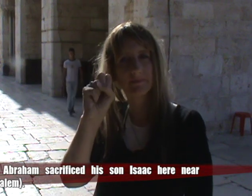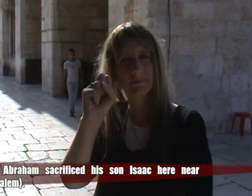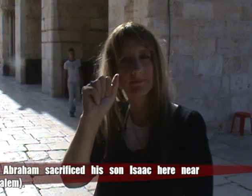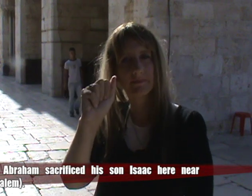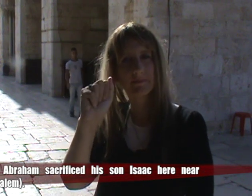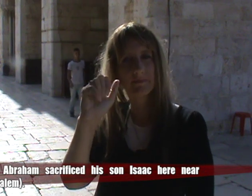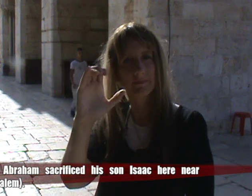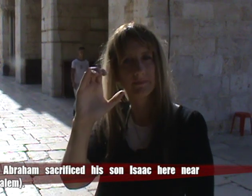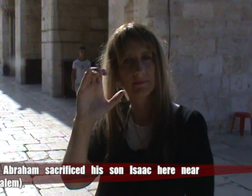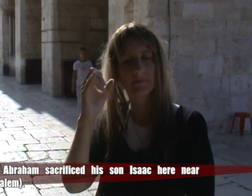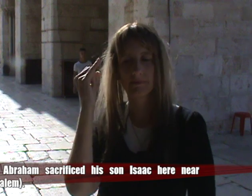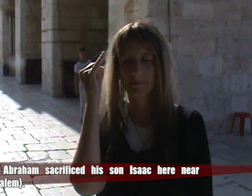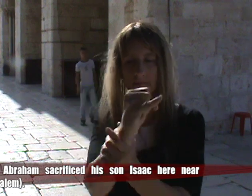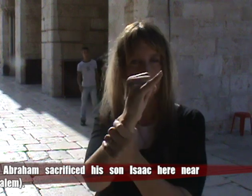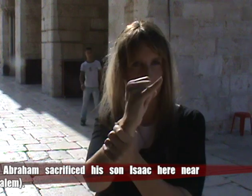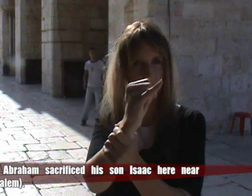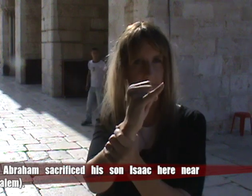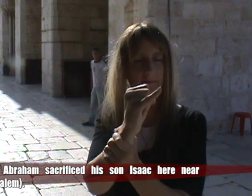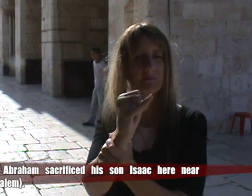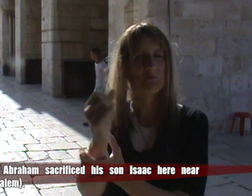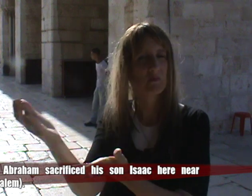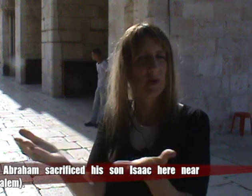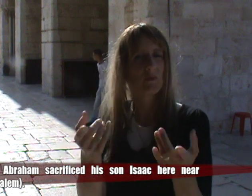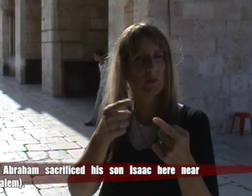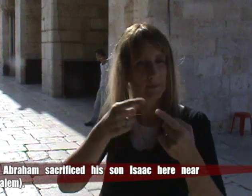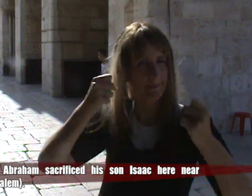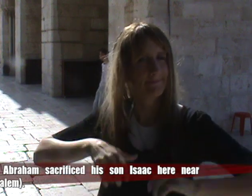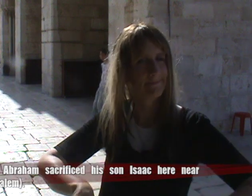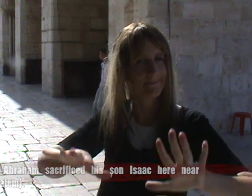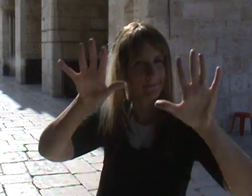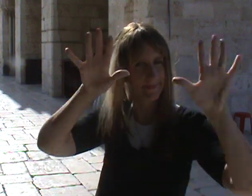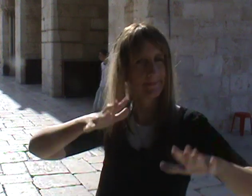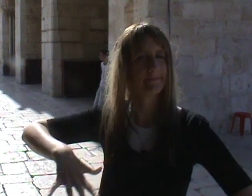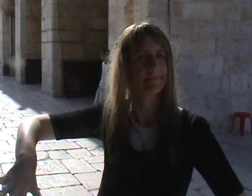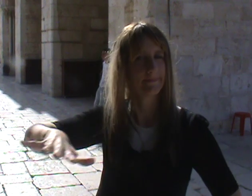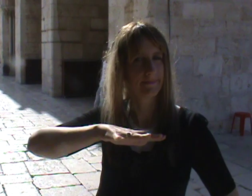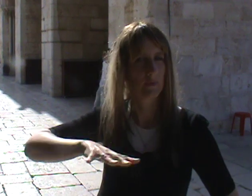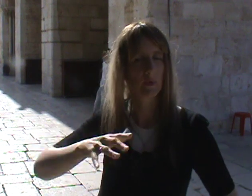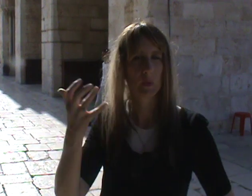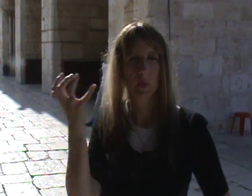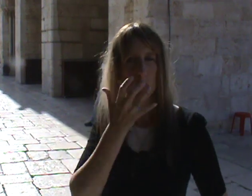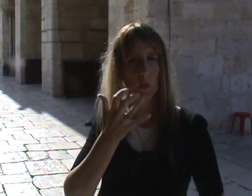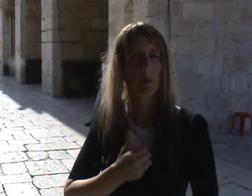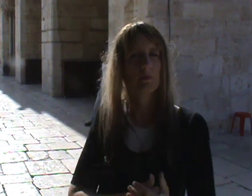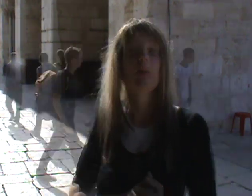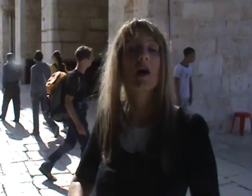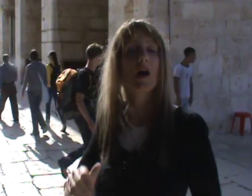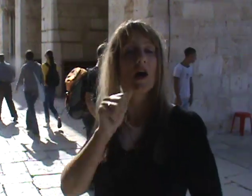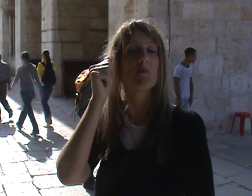His son Isaac, and that's his name sign, was brought here to this area to be sacrificed.